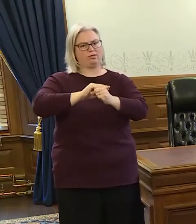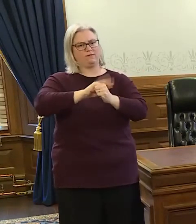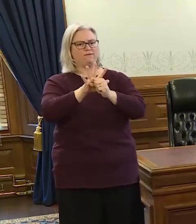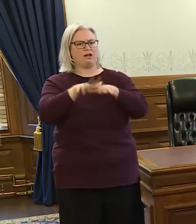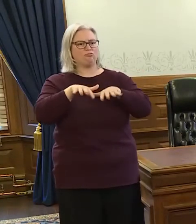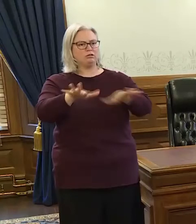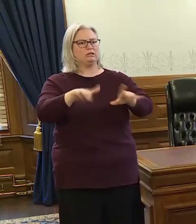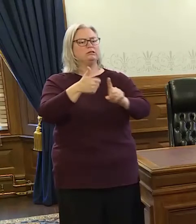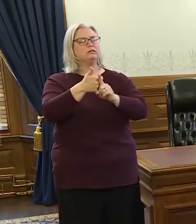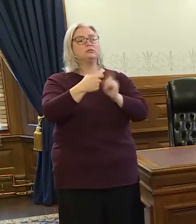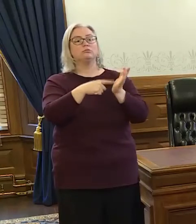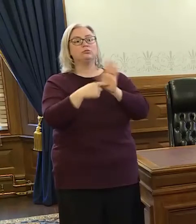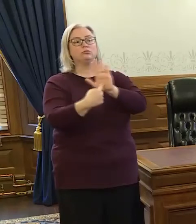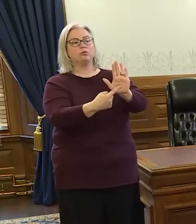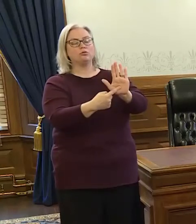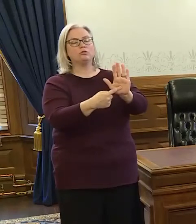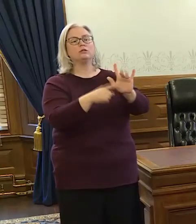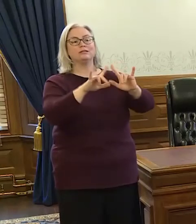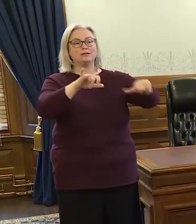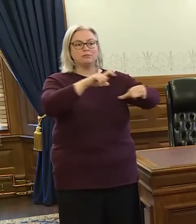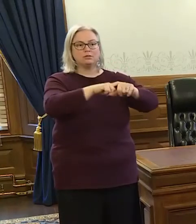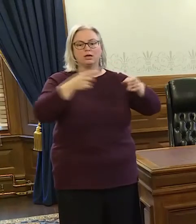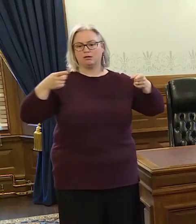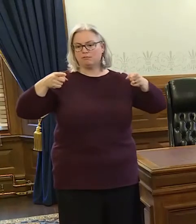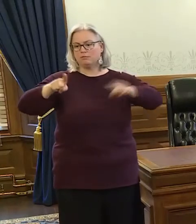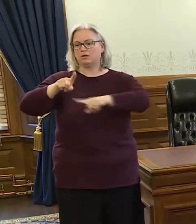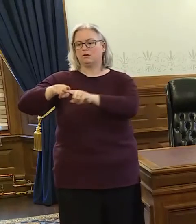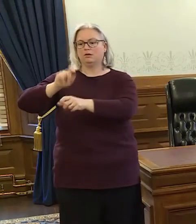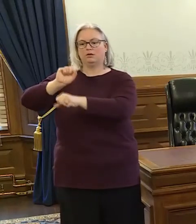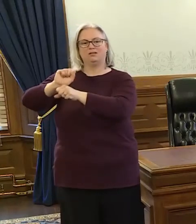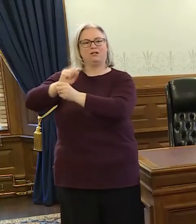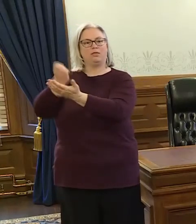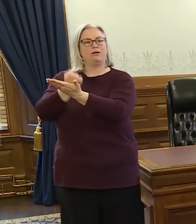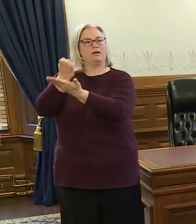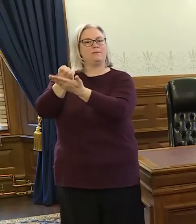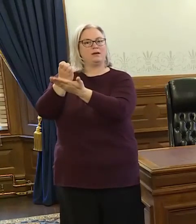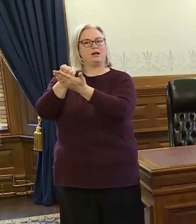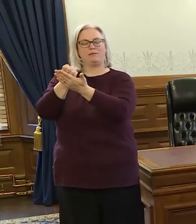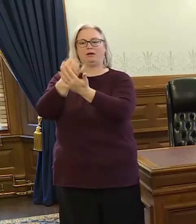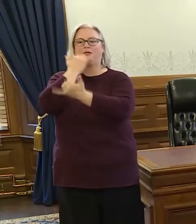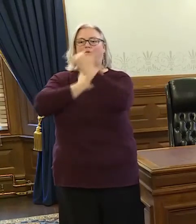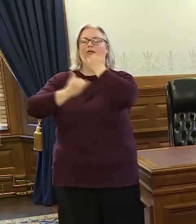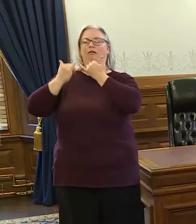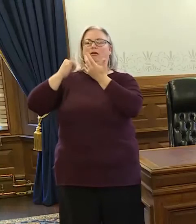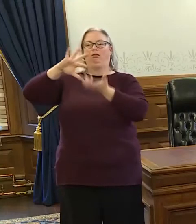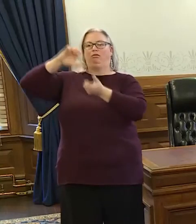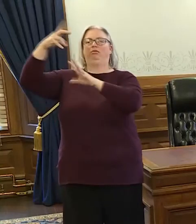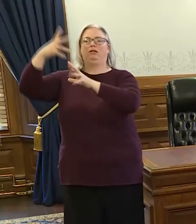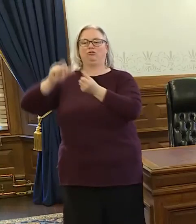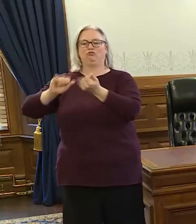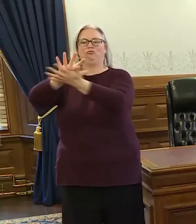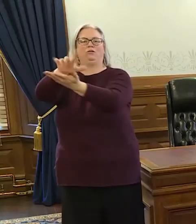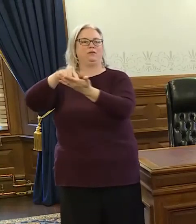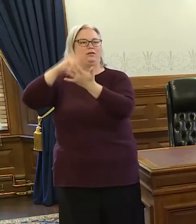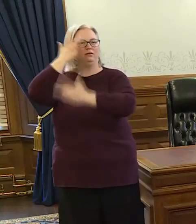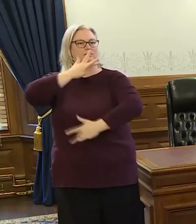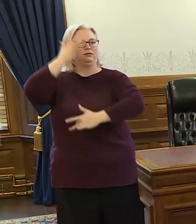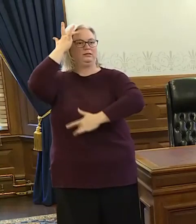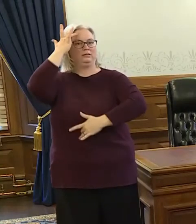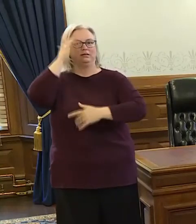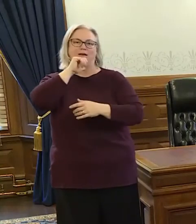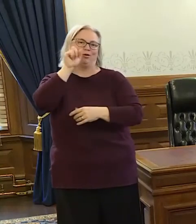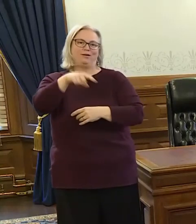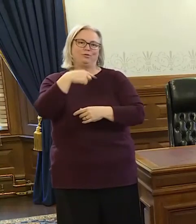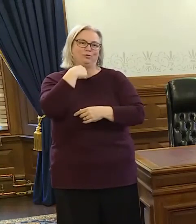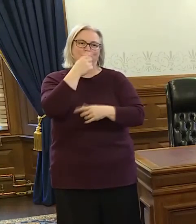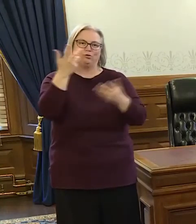presents, but we also must work on the economic fallout created by this disease. I don't need to tell you what